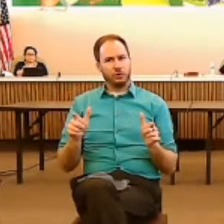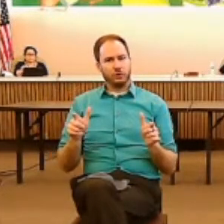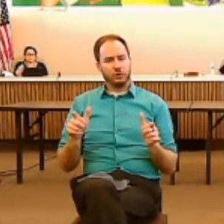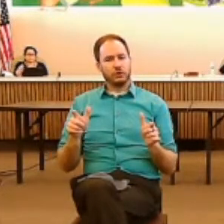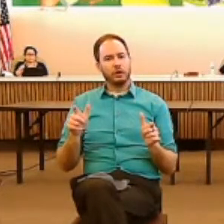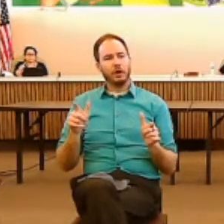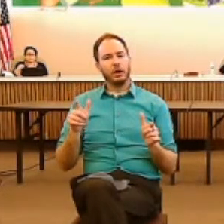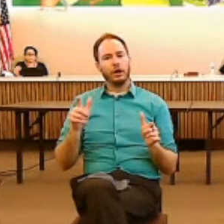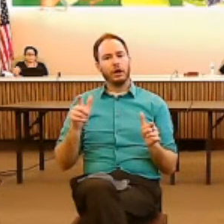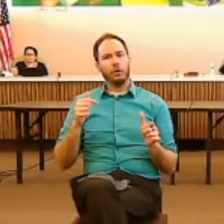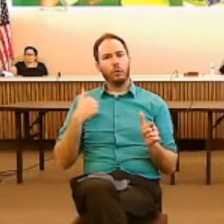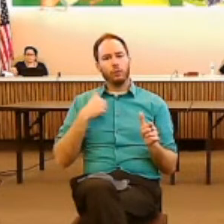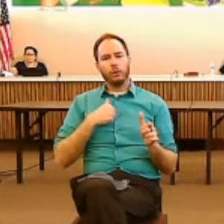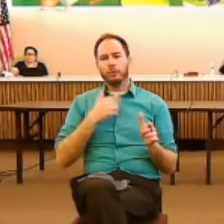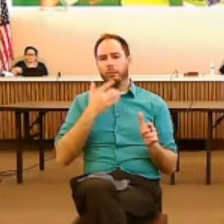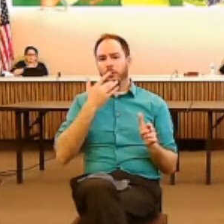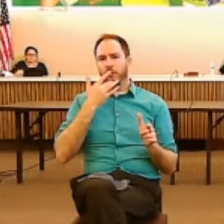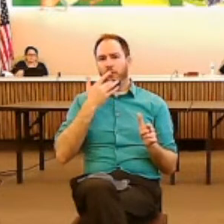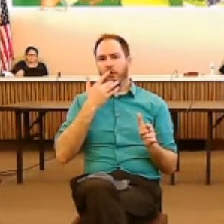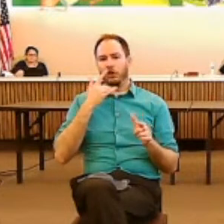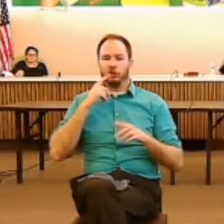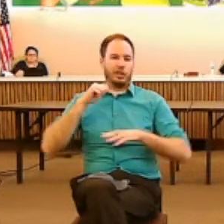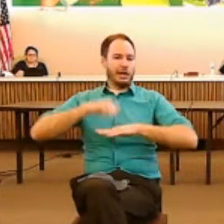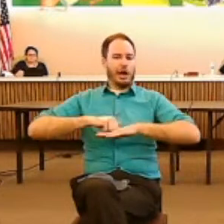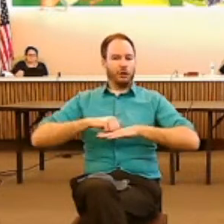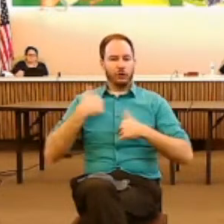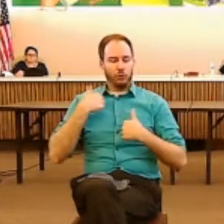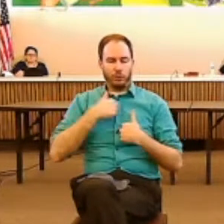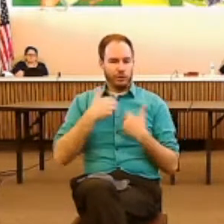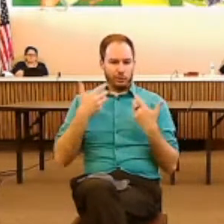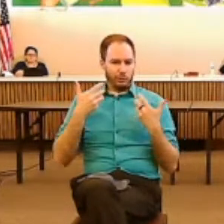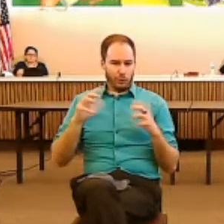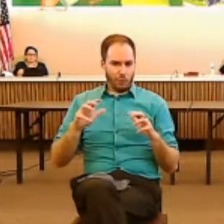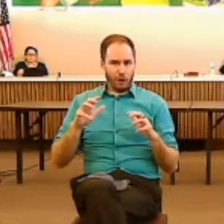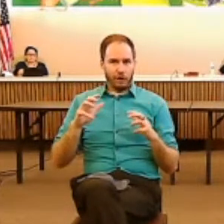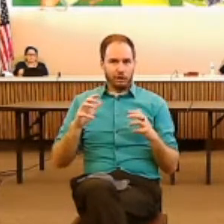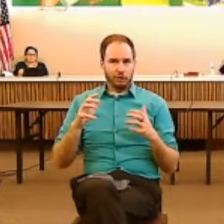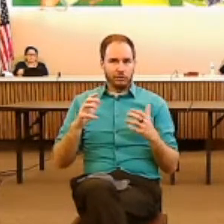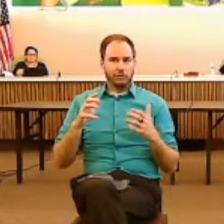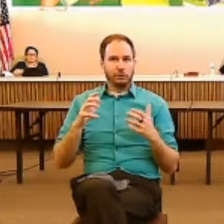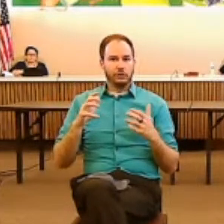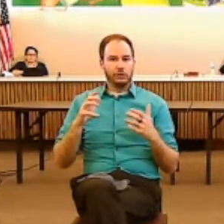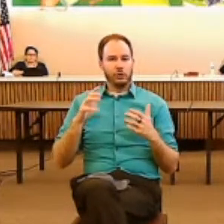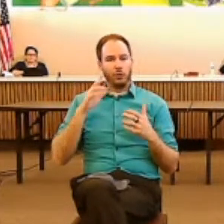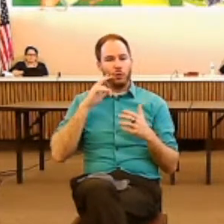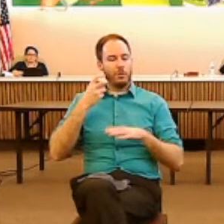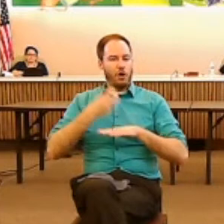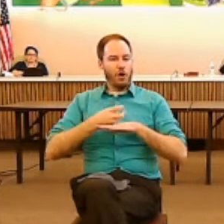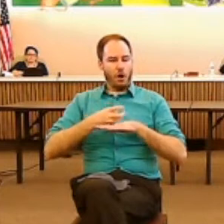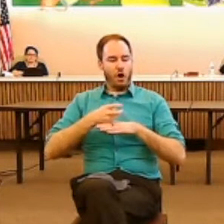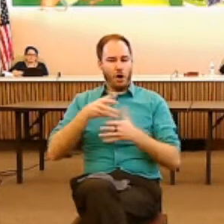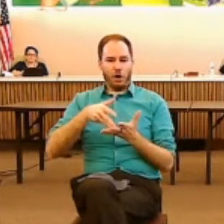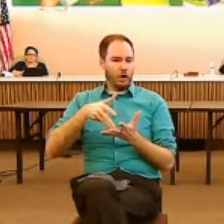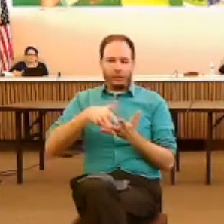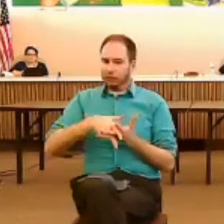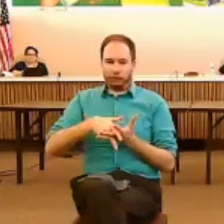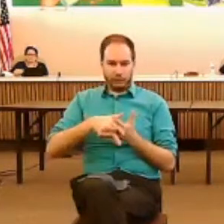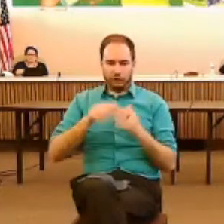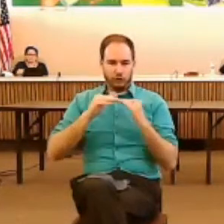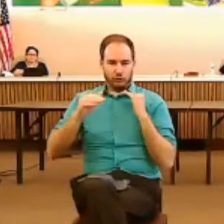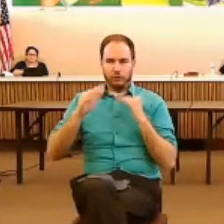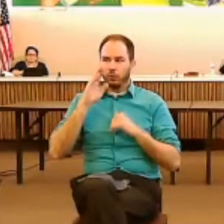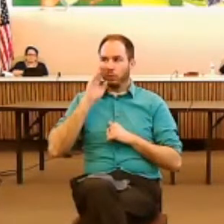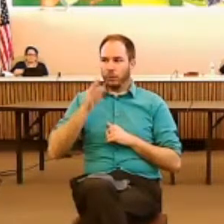there. We prefer concrete just because we don't like yeah, it'll be a hard type service. So.